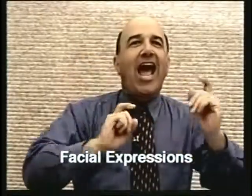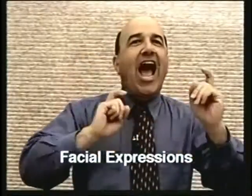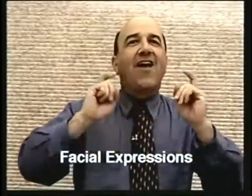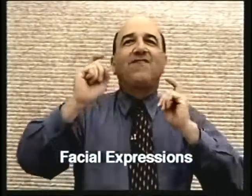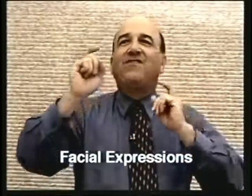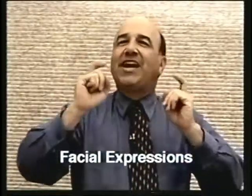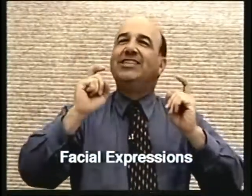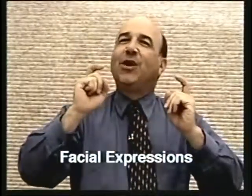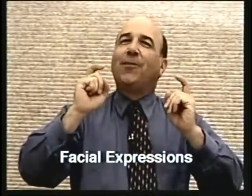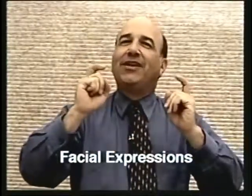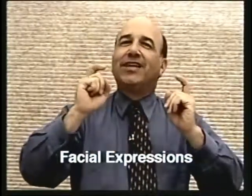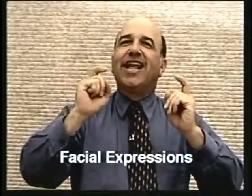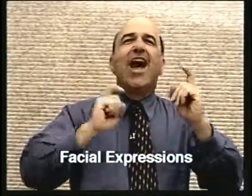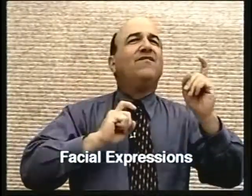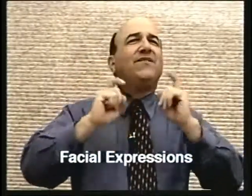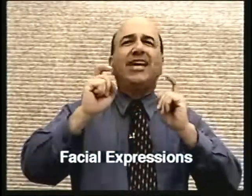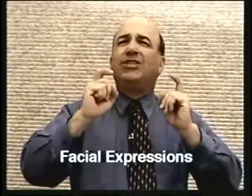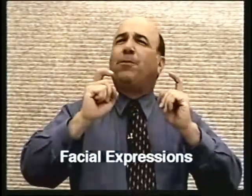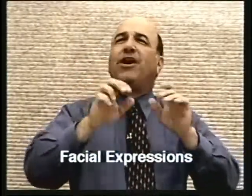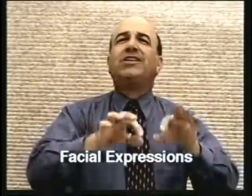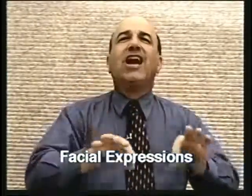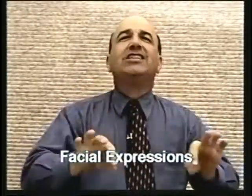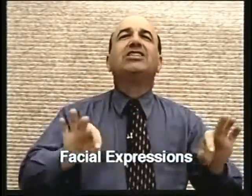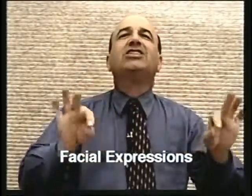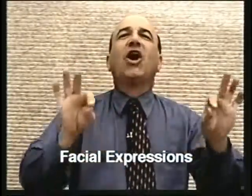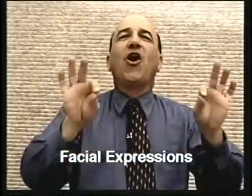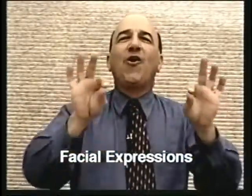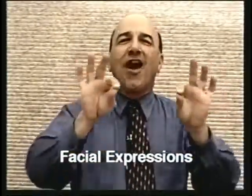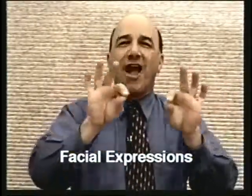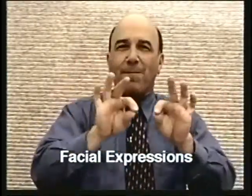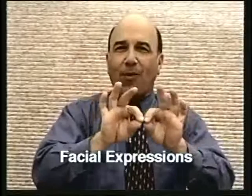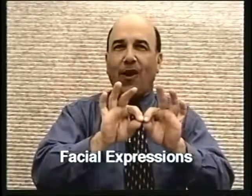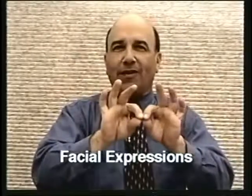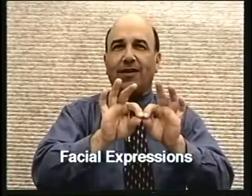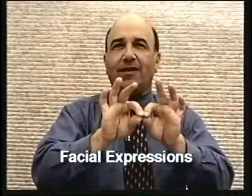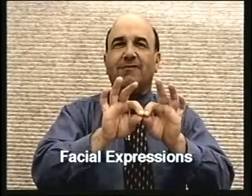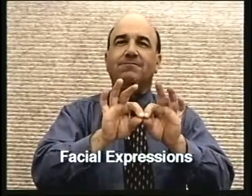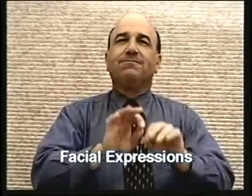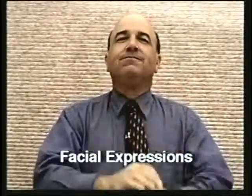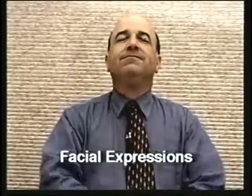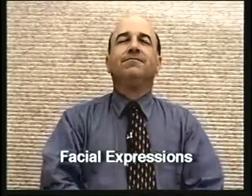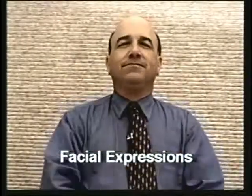on facial expression. Facial expression are so important.